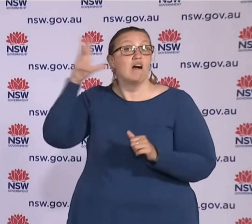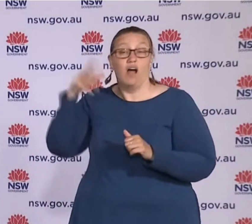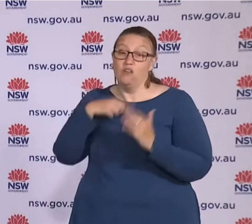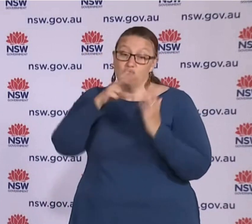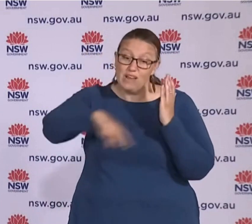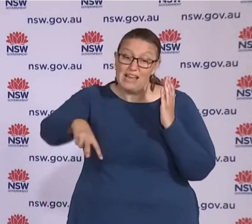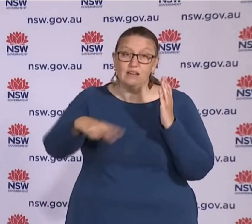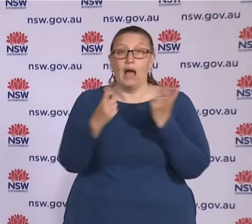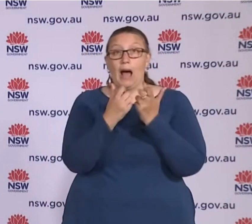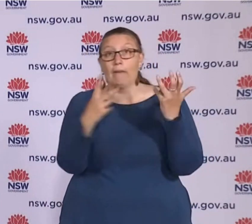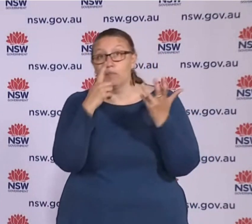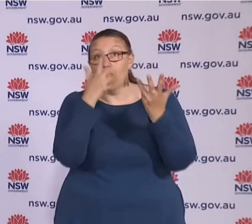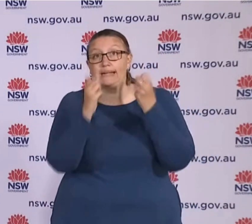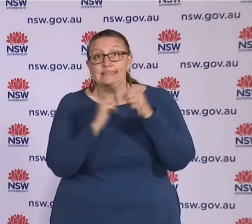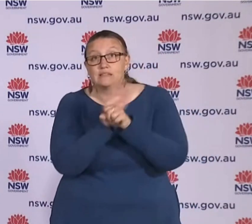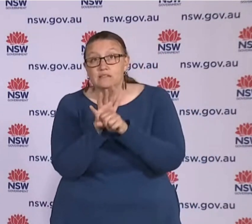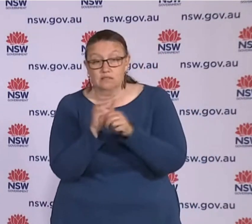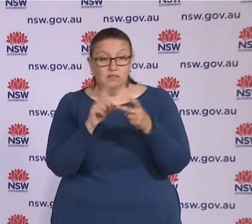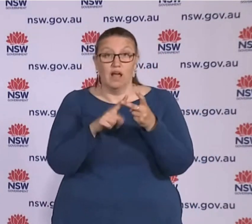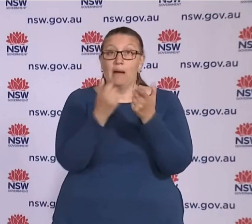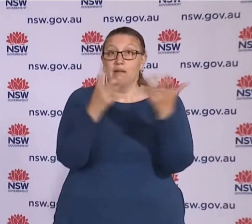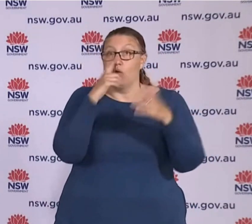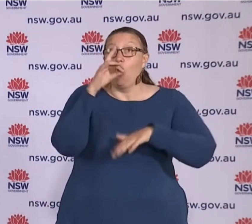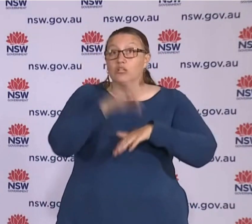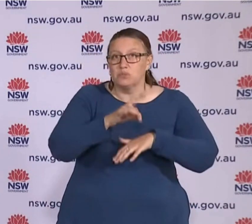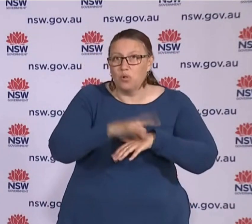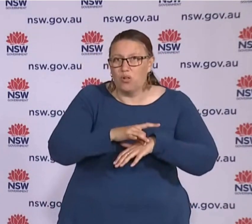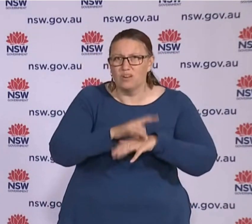those communities where immunisation is low.